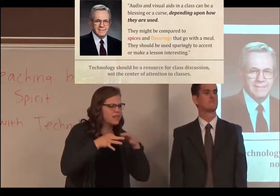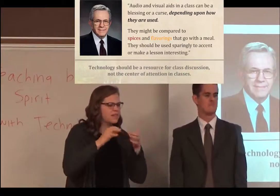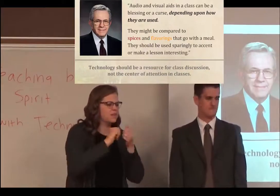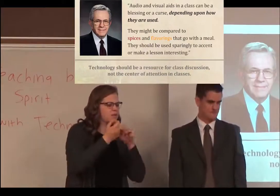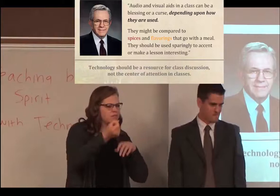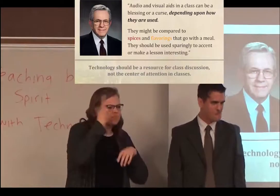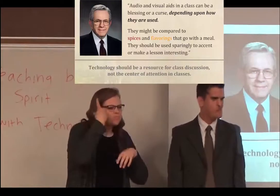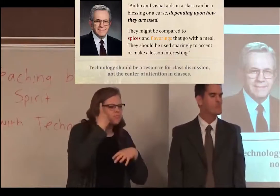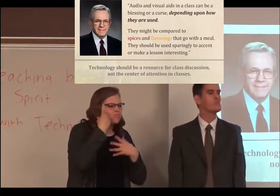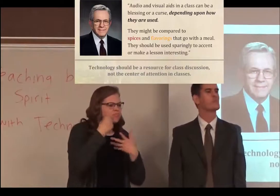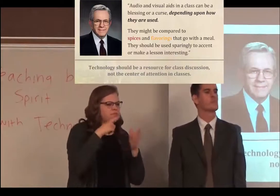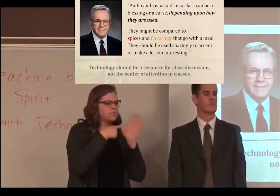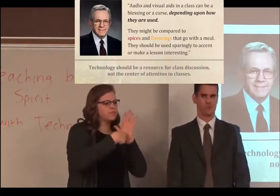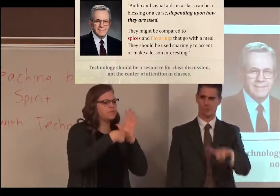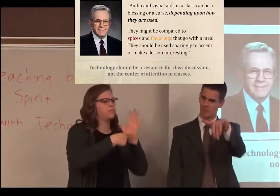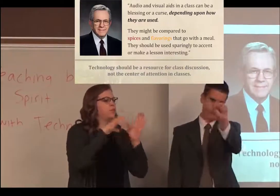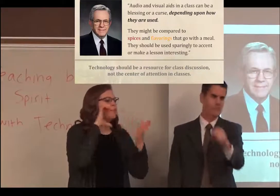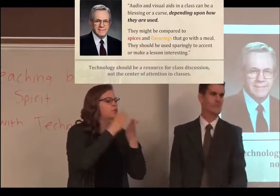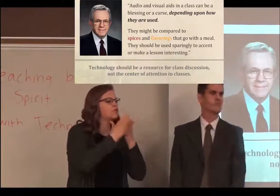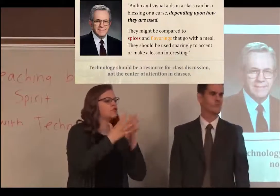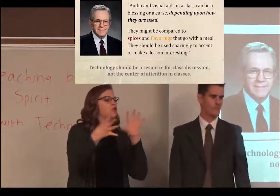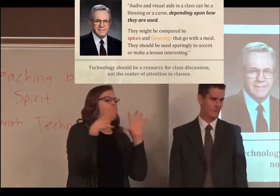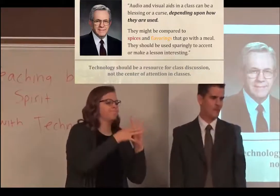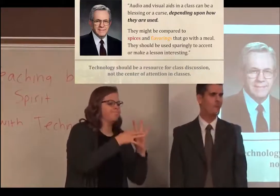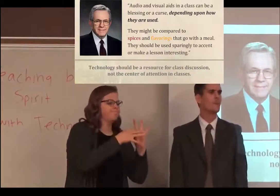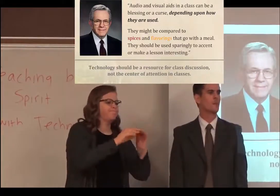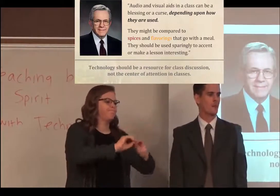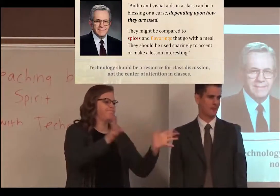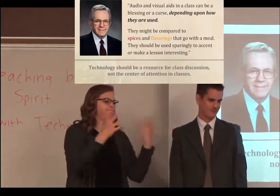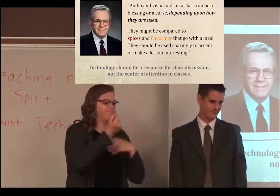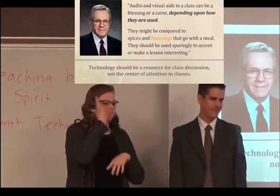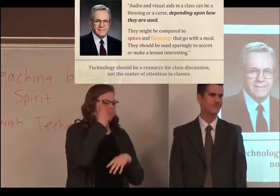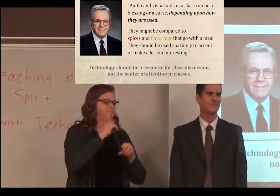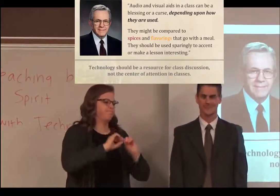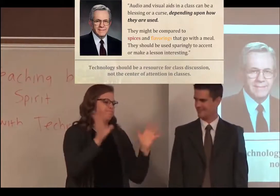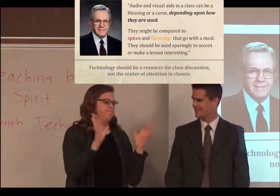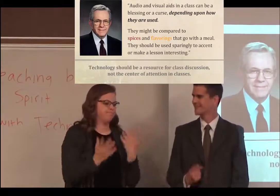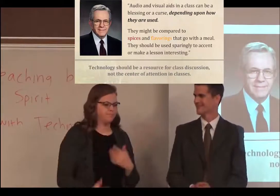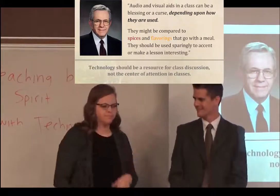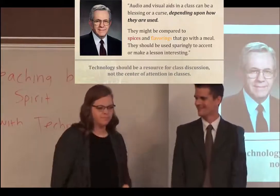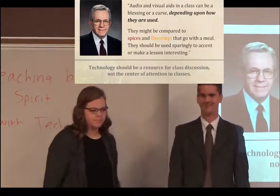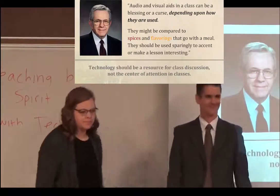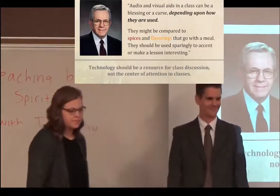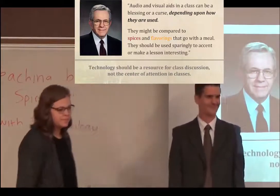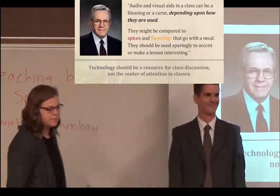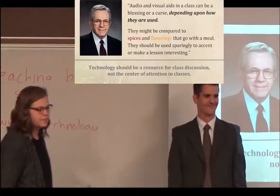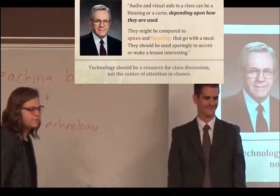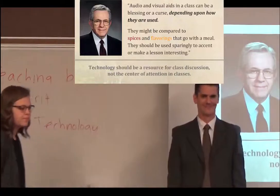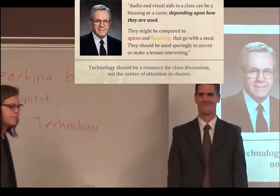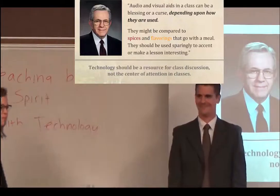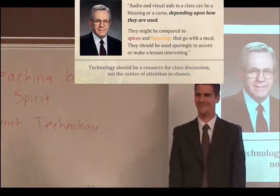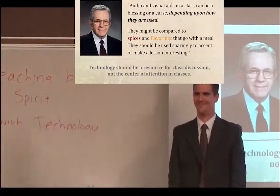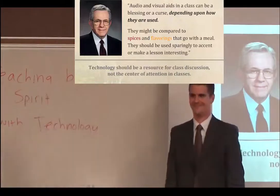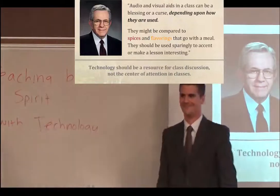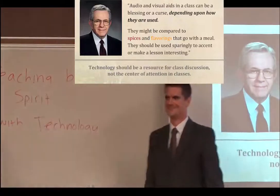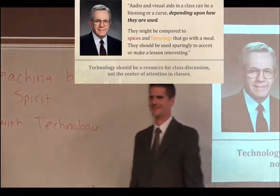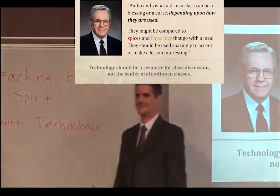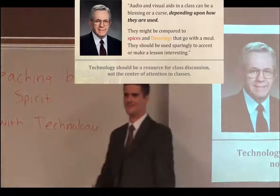It's hard to explain how to understand. When we show pictures, we can connect that idea and clearly explain.